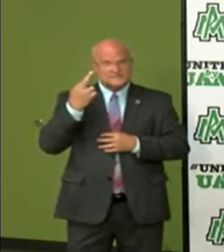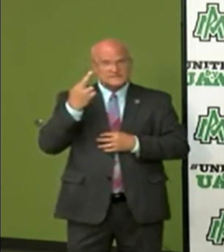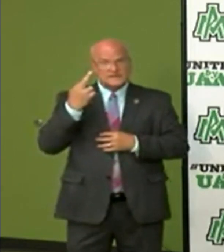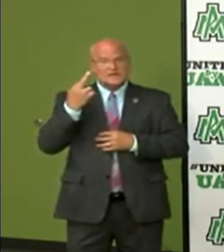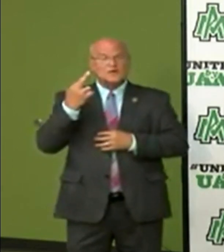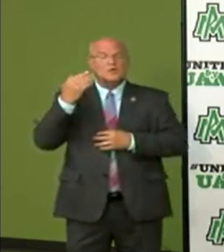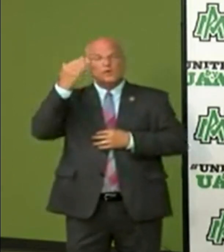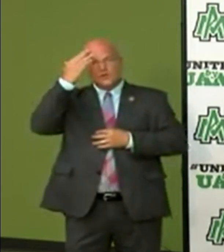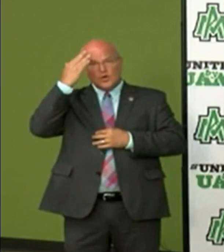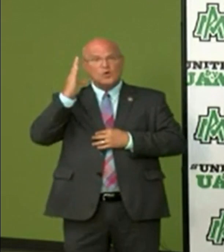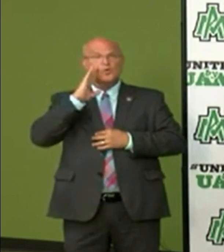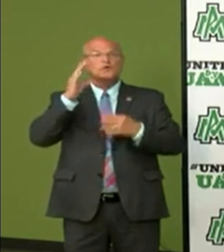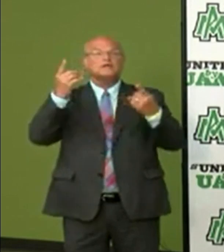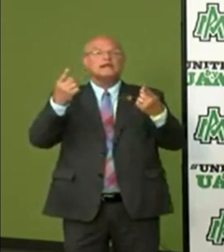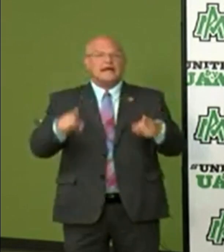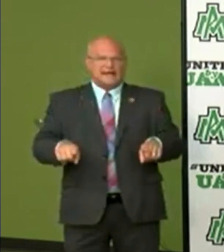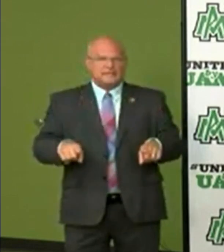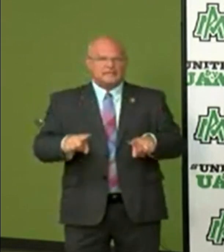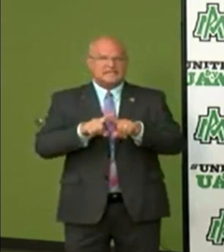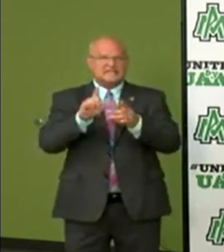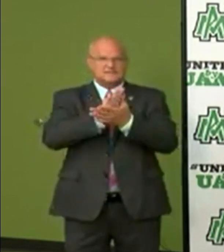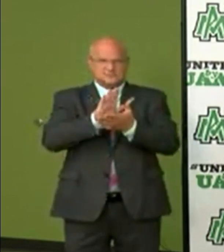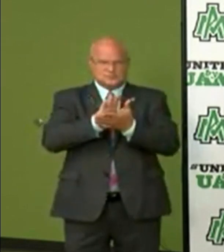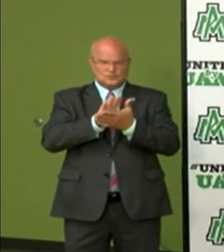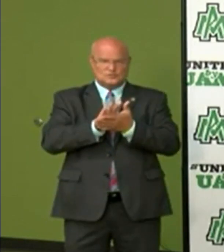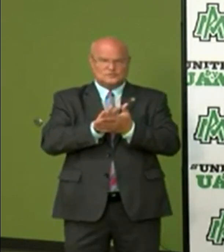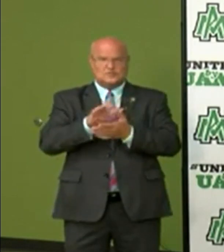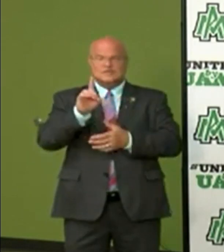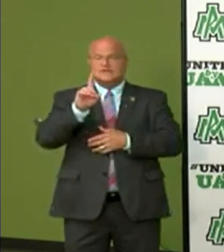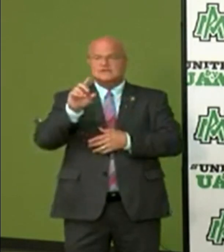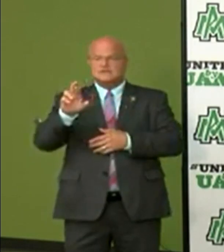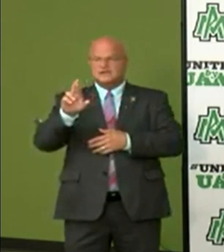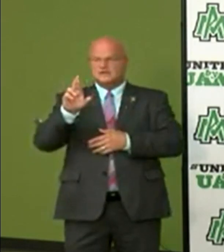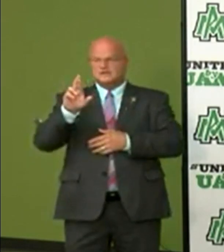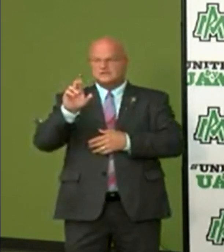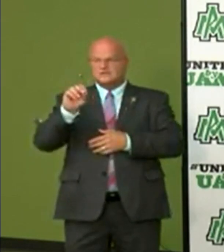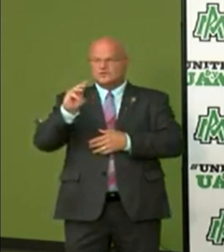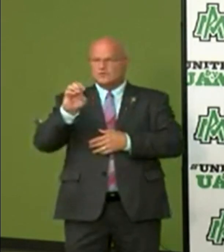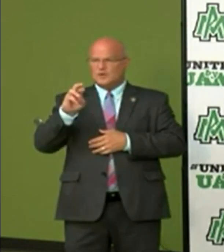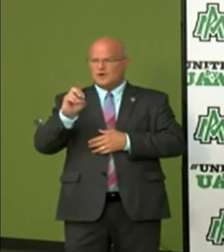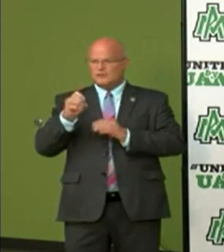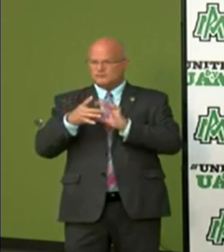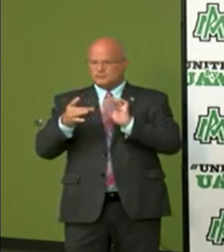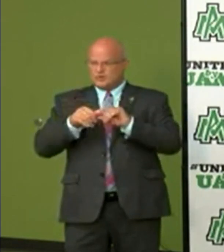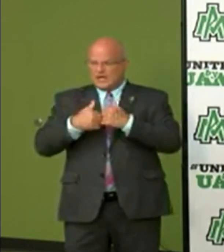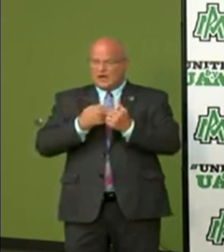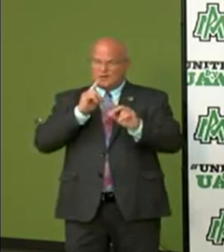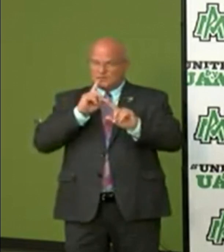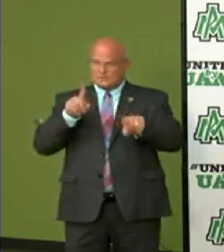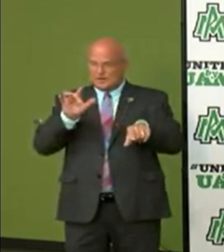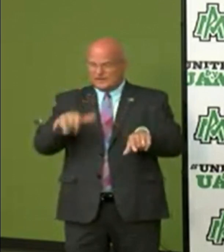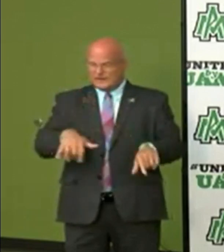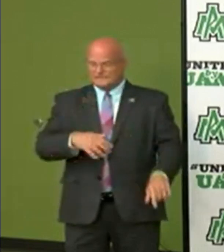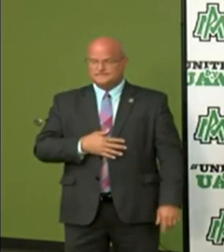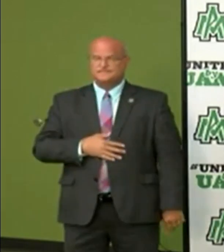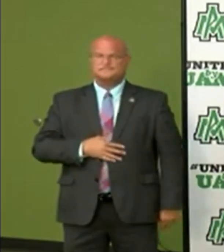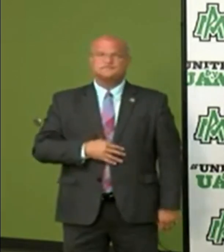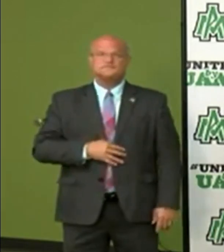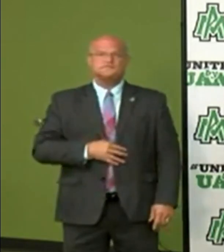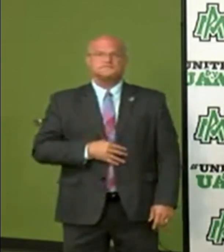eventuality, which we know is going to happen in different schools. Dr. Romero, you can address in terms of how we respond to that.